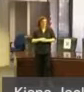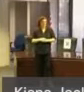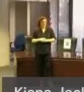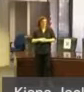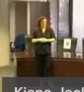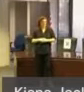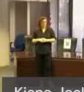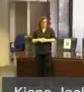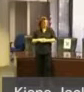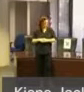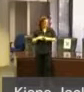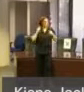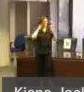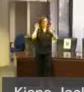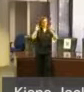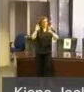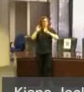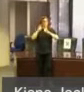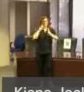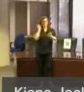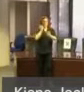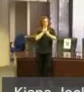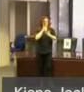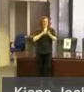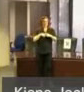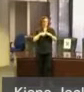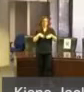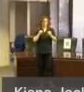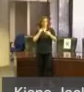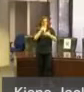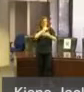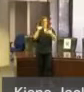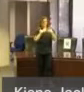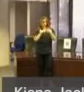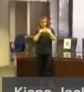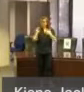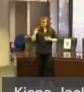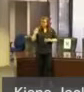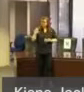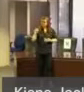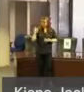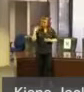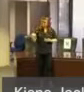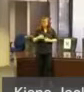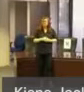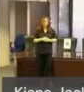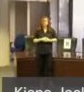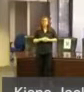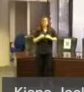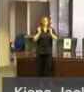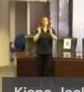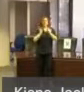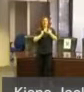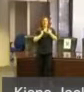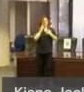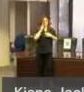Hearing none, it is approved for initial adoption, and you may proceed, Melanie. The next set of rules is for laser